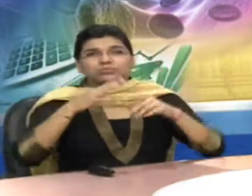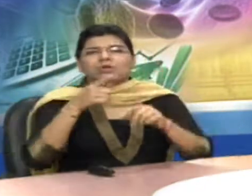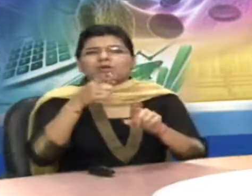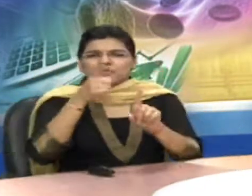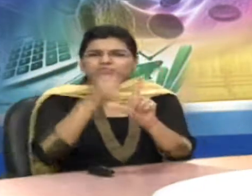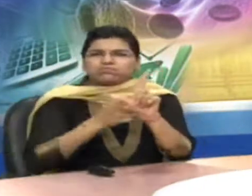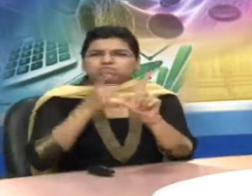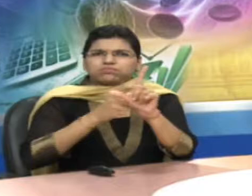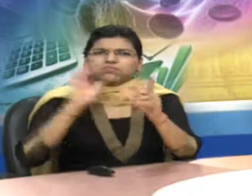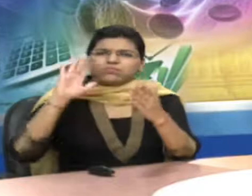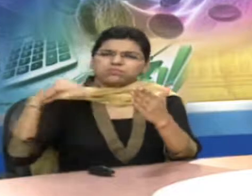ago,